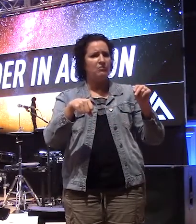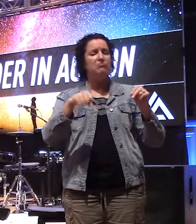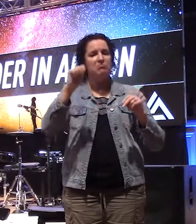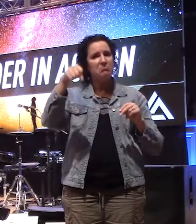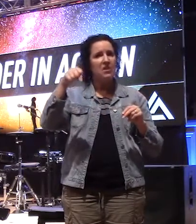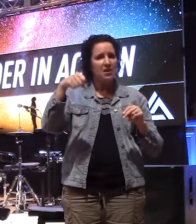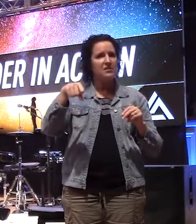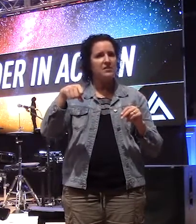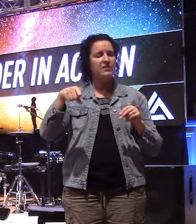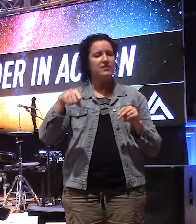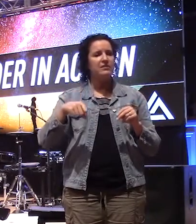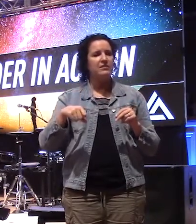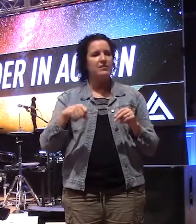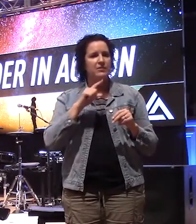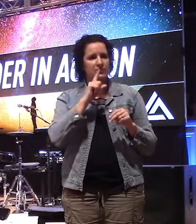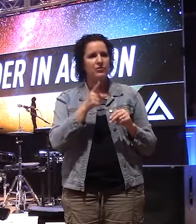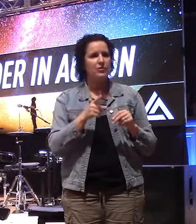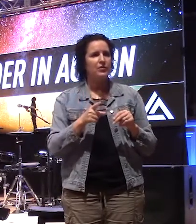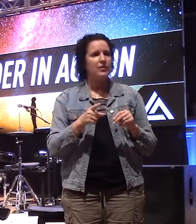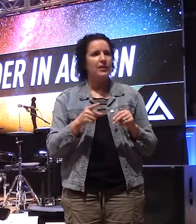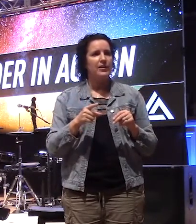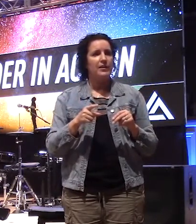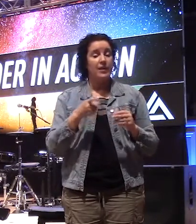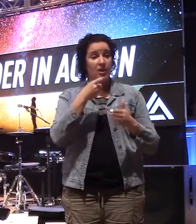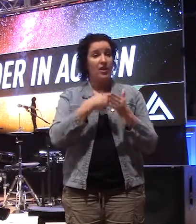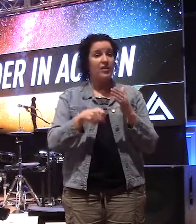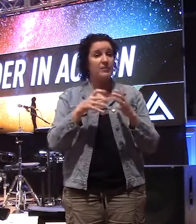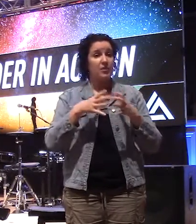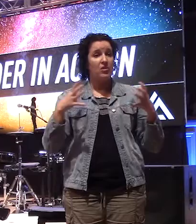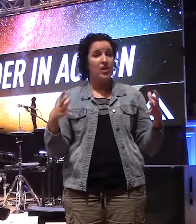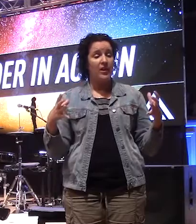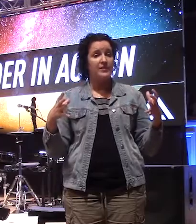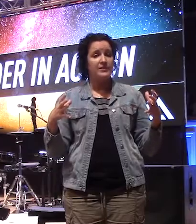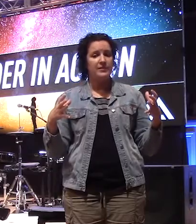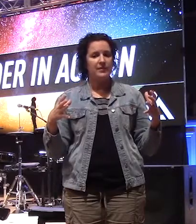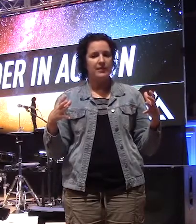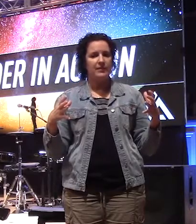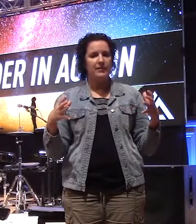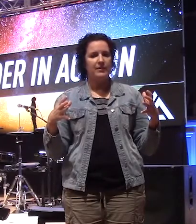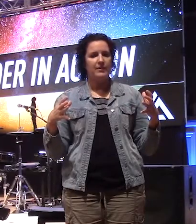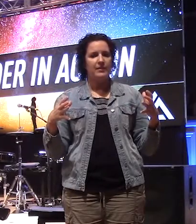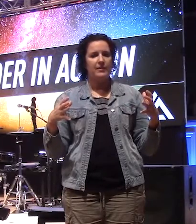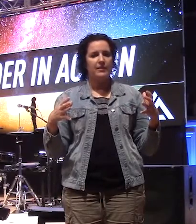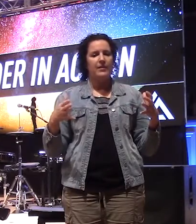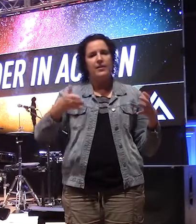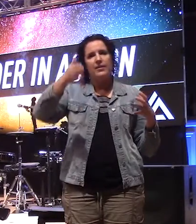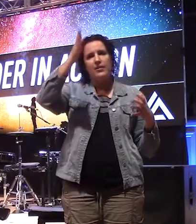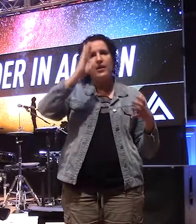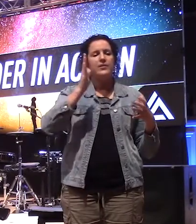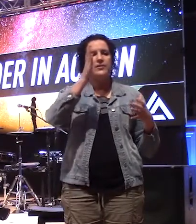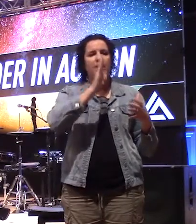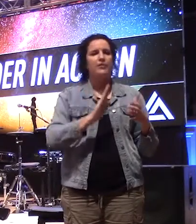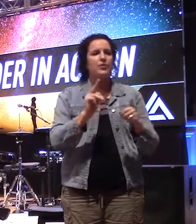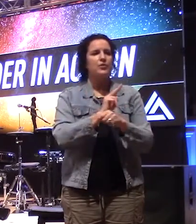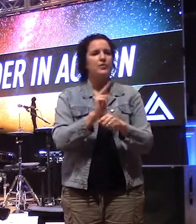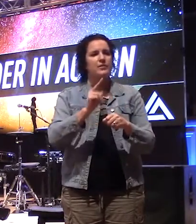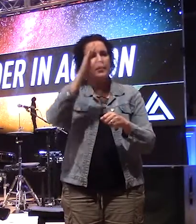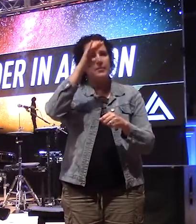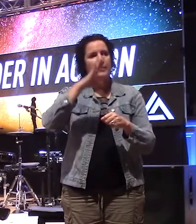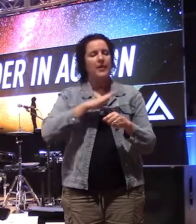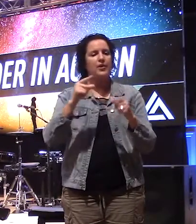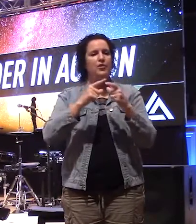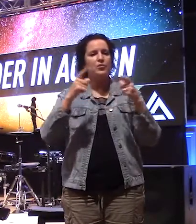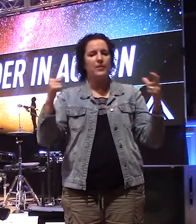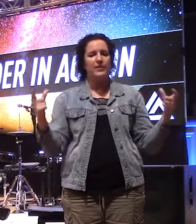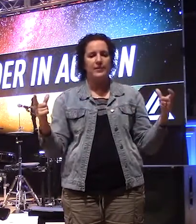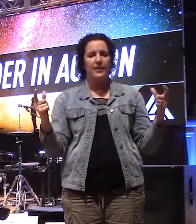absolutely. And it was costly for them. Tozer said this, God never used a man greatly until he was